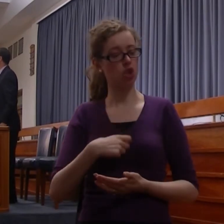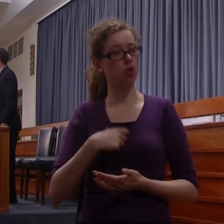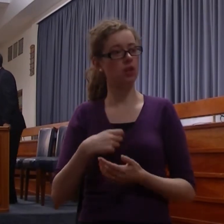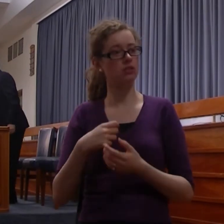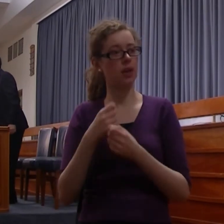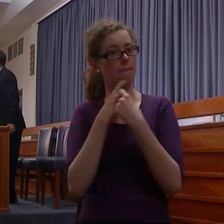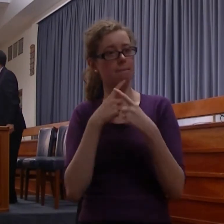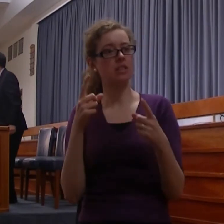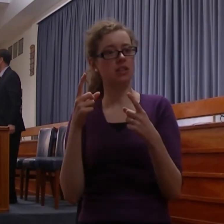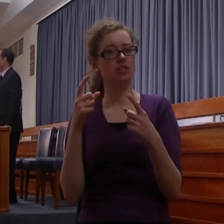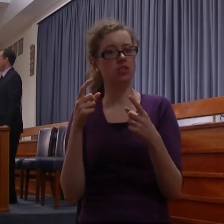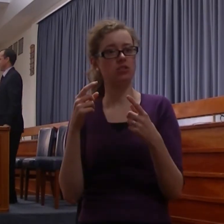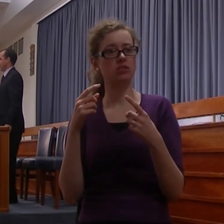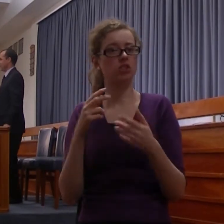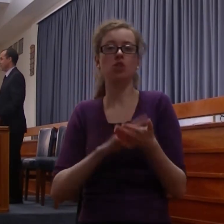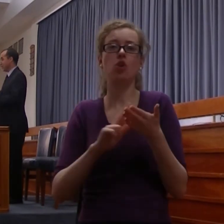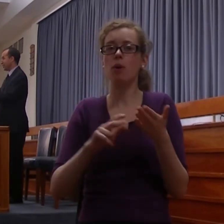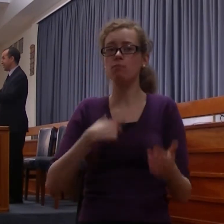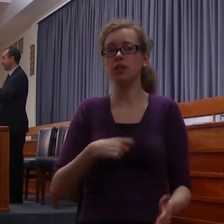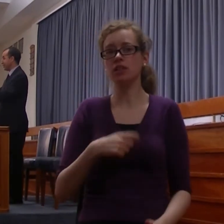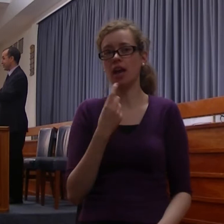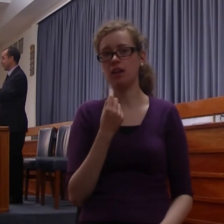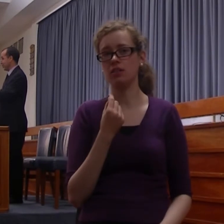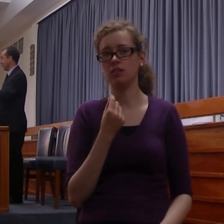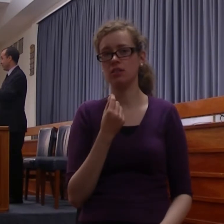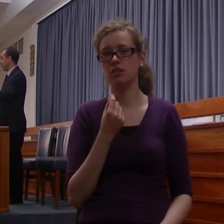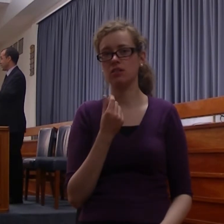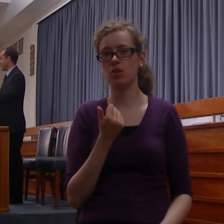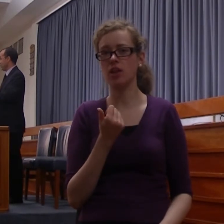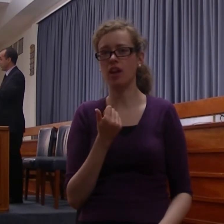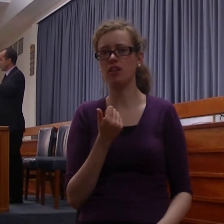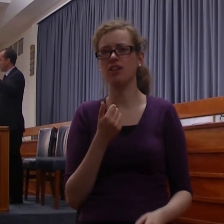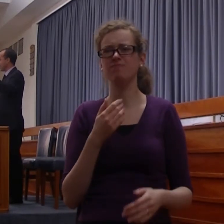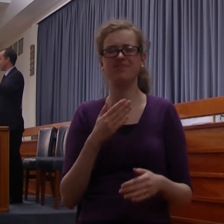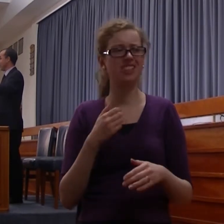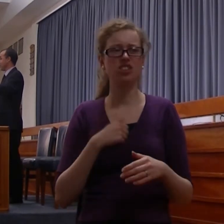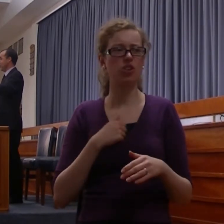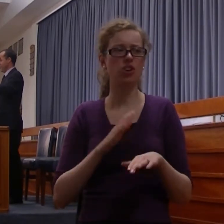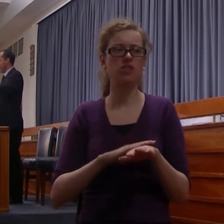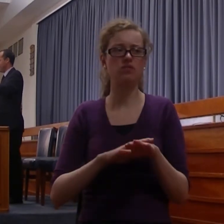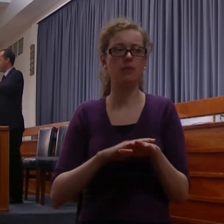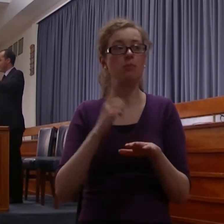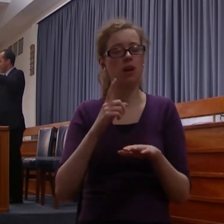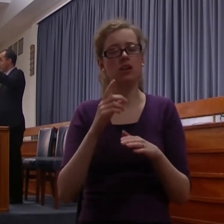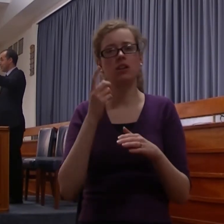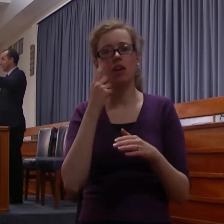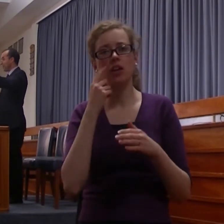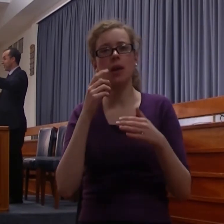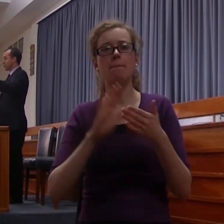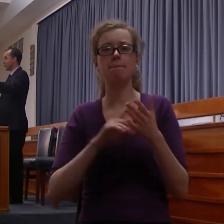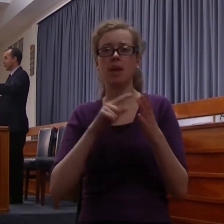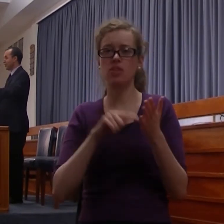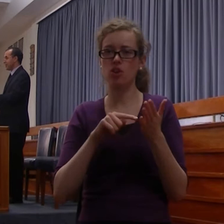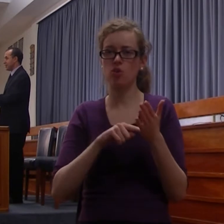word angel can also refer to a human messenger or an ordinary person. We